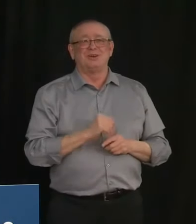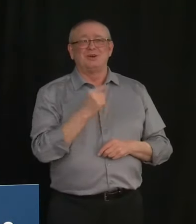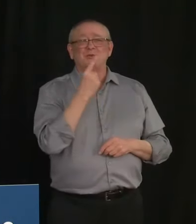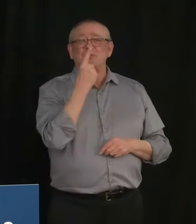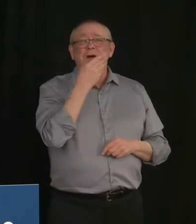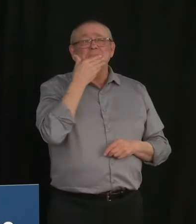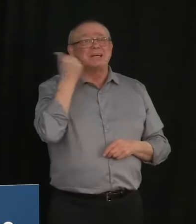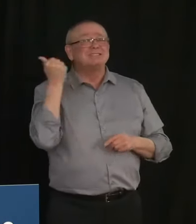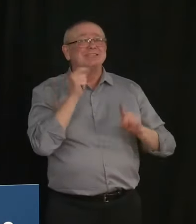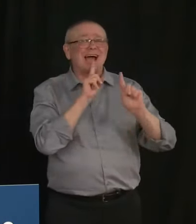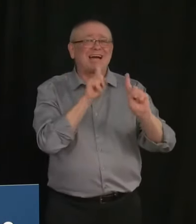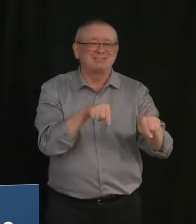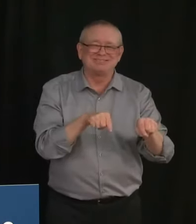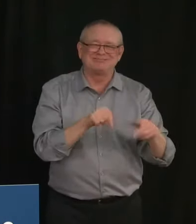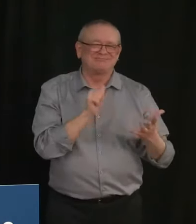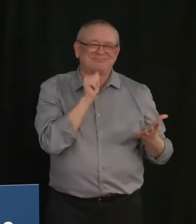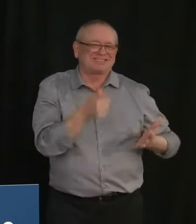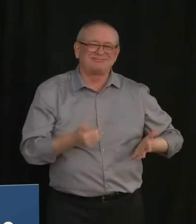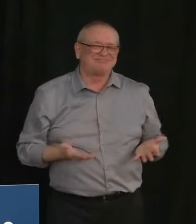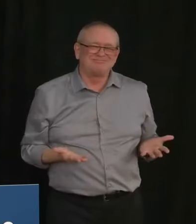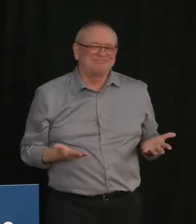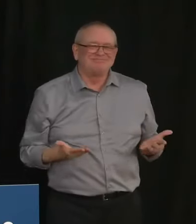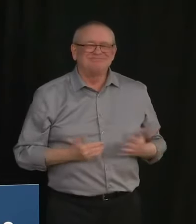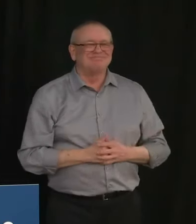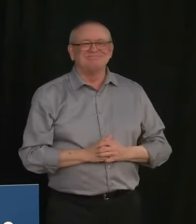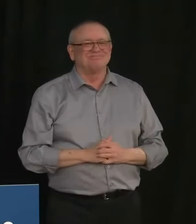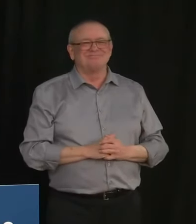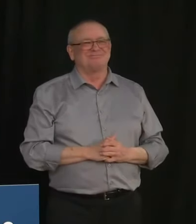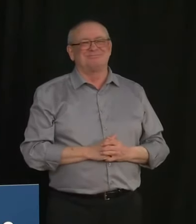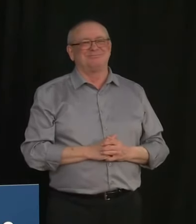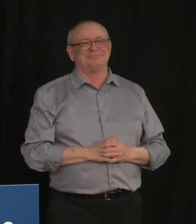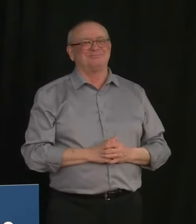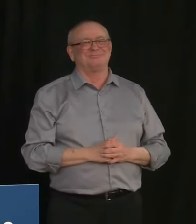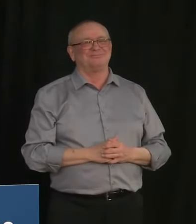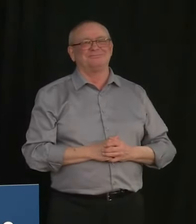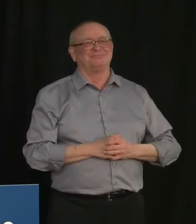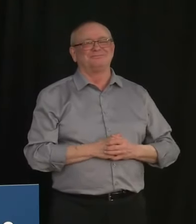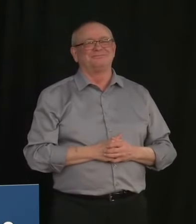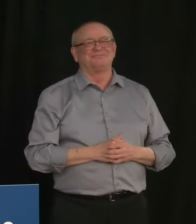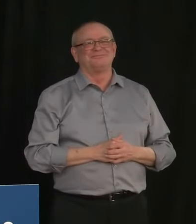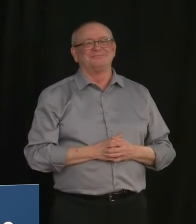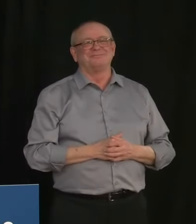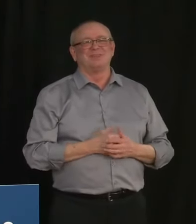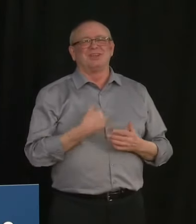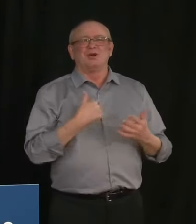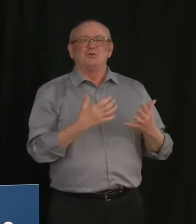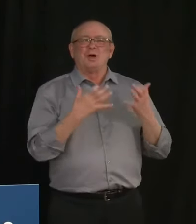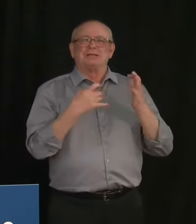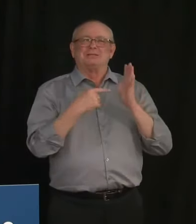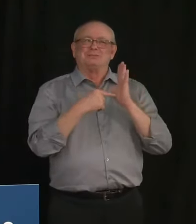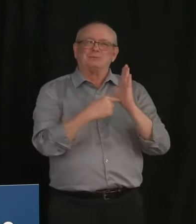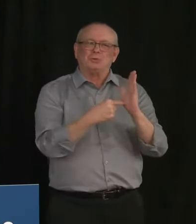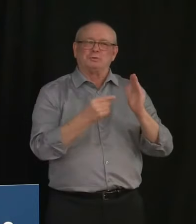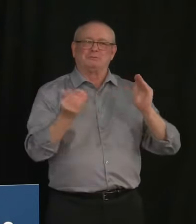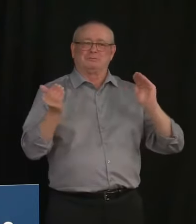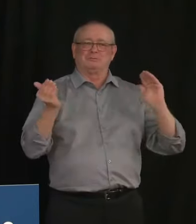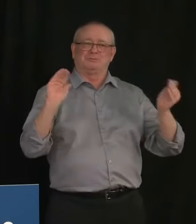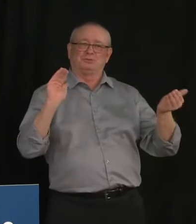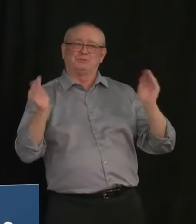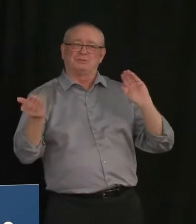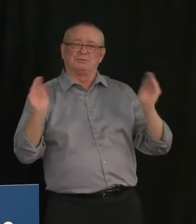this pandemic. However, I would like to put our current situation in context to help explain why we are not